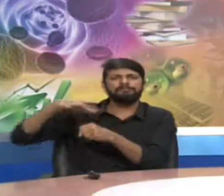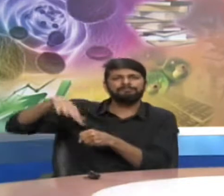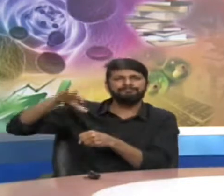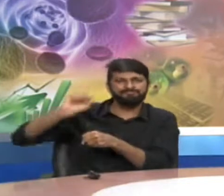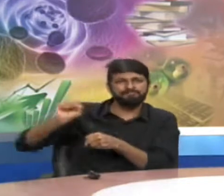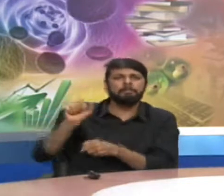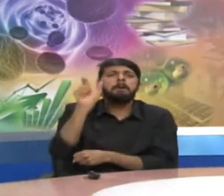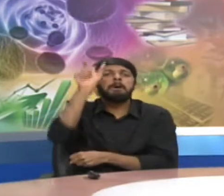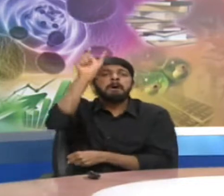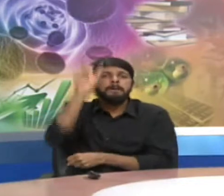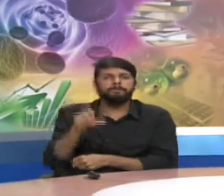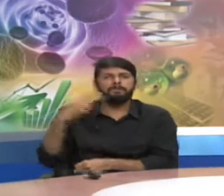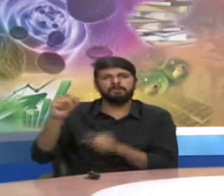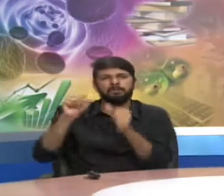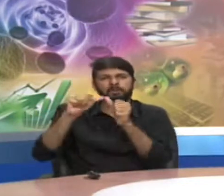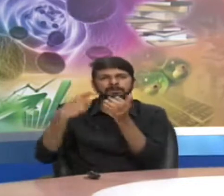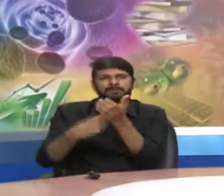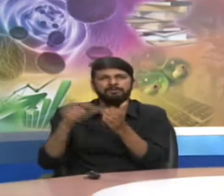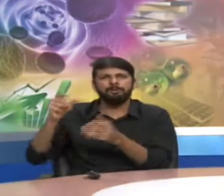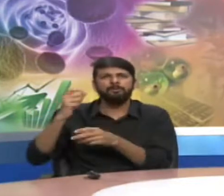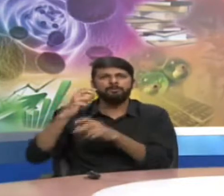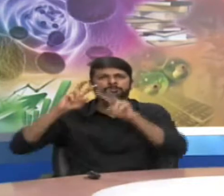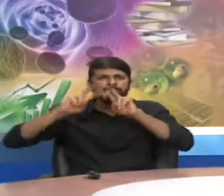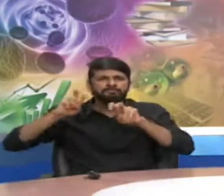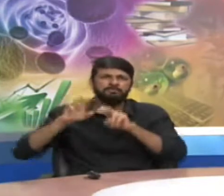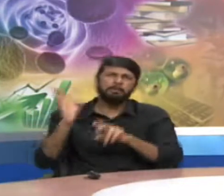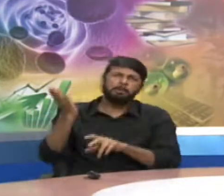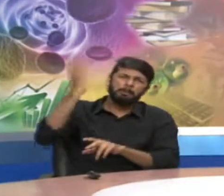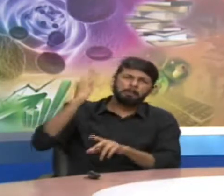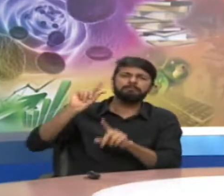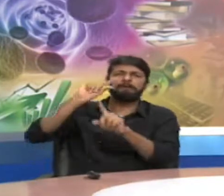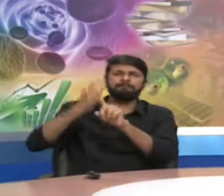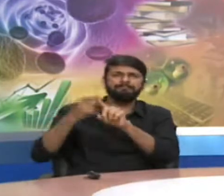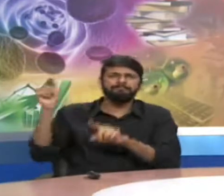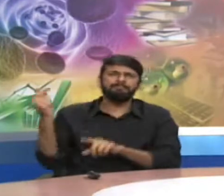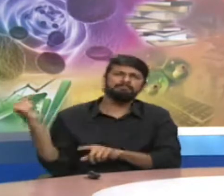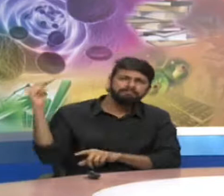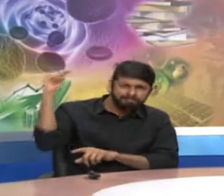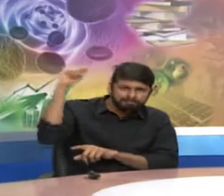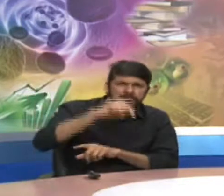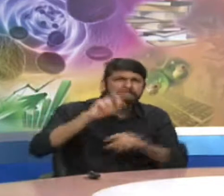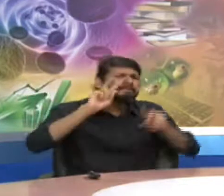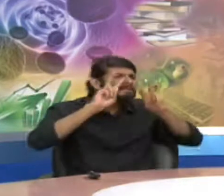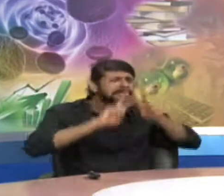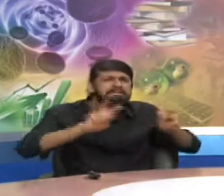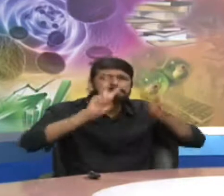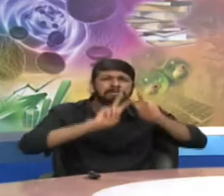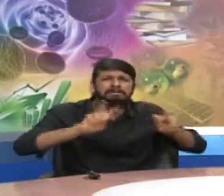Archibald Carlyle of the Archaeological Survey of